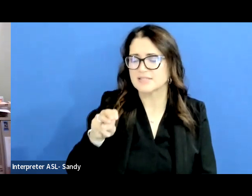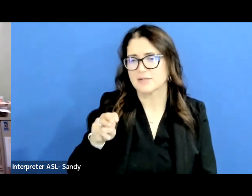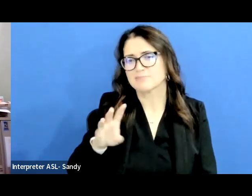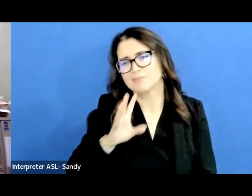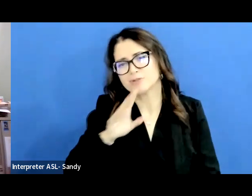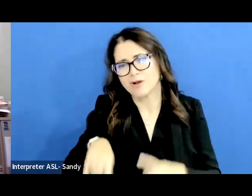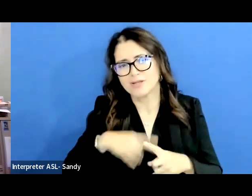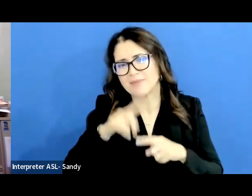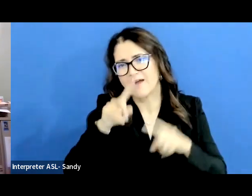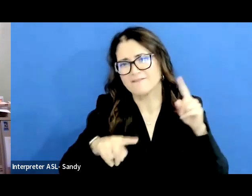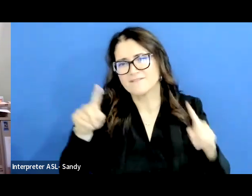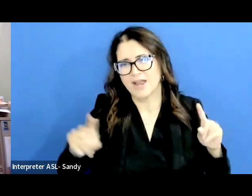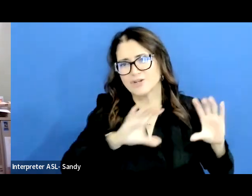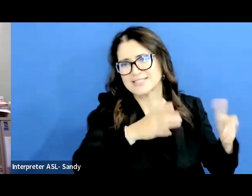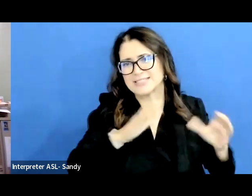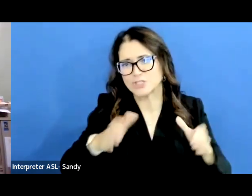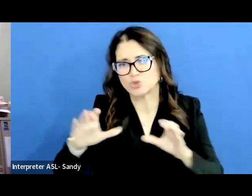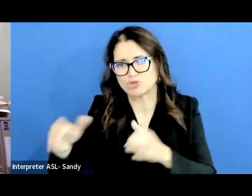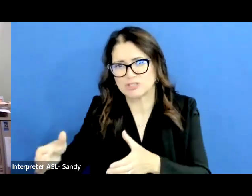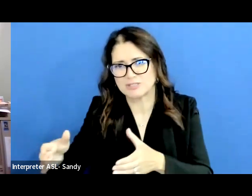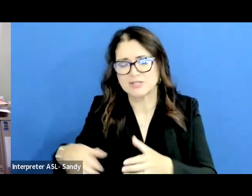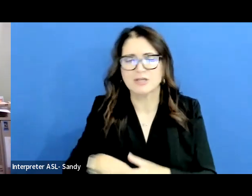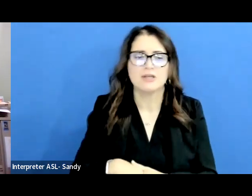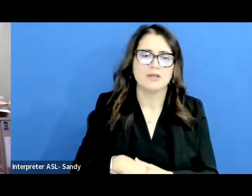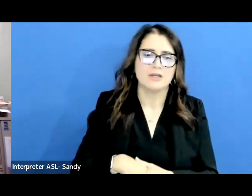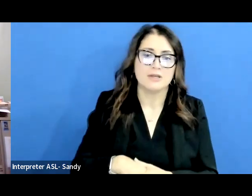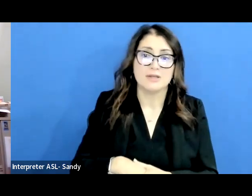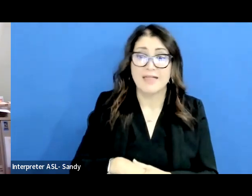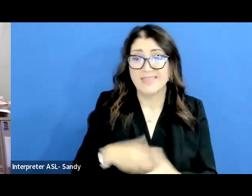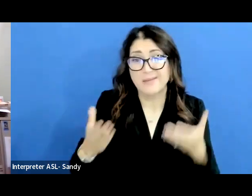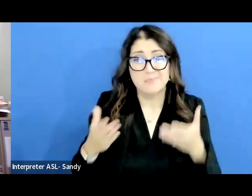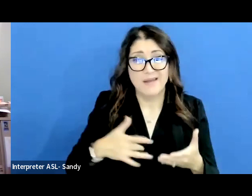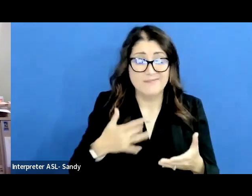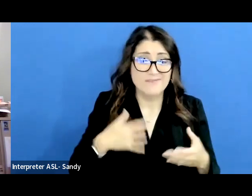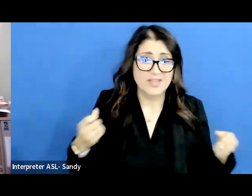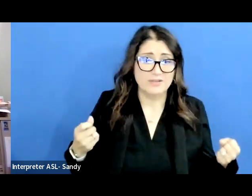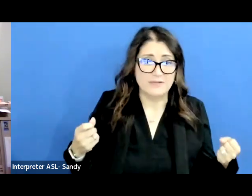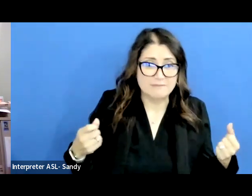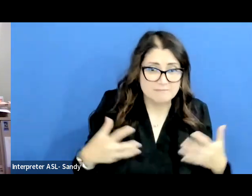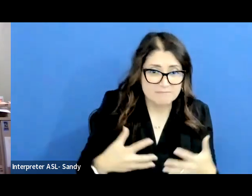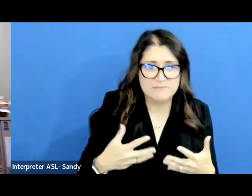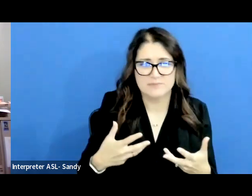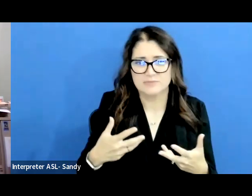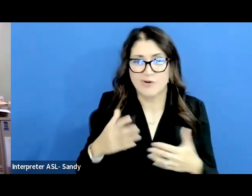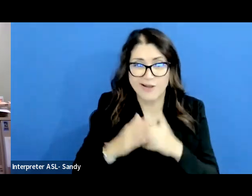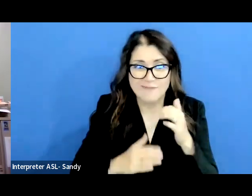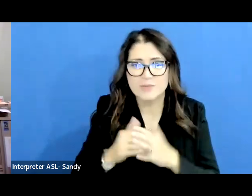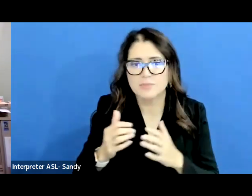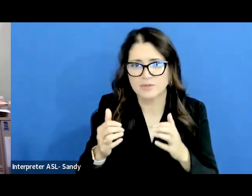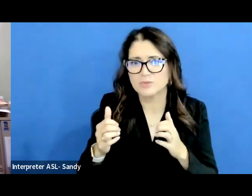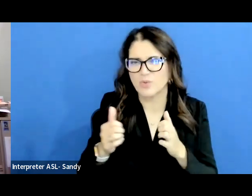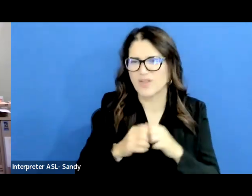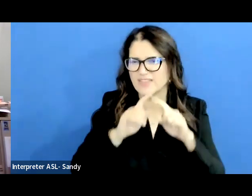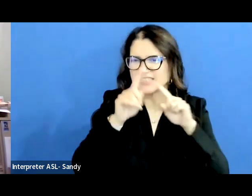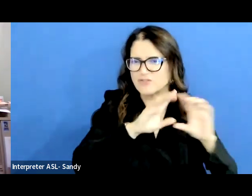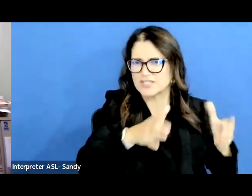institutions. Farm workers may feel uncomfortable or fearful of various types of institutions. So distrust